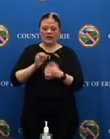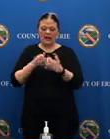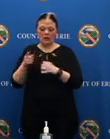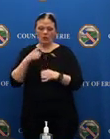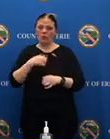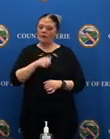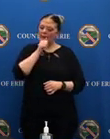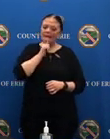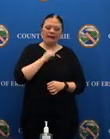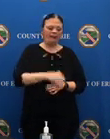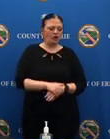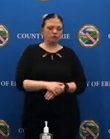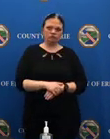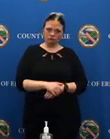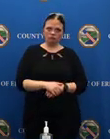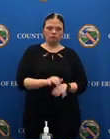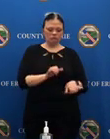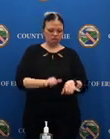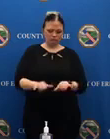like we all are.